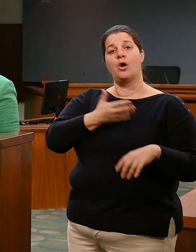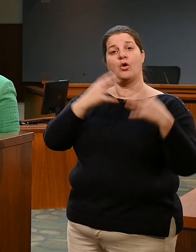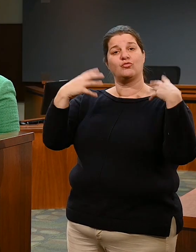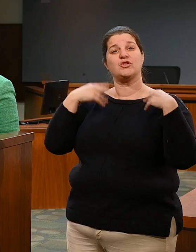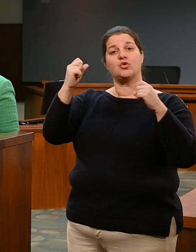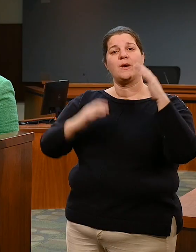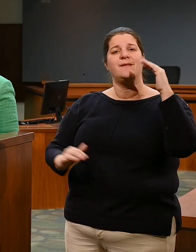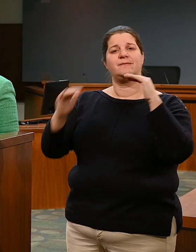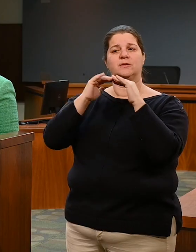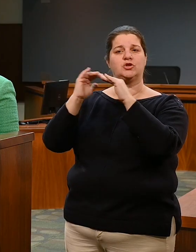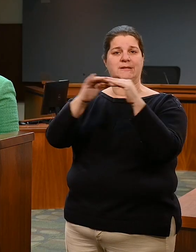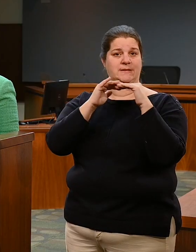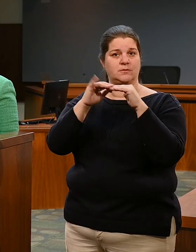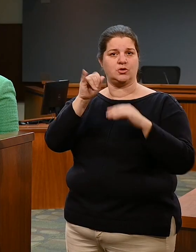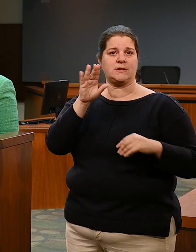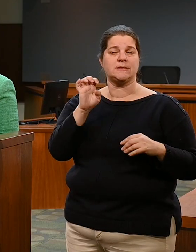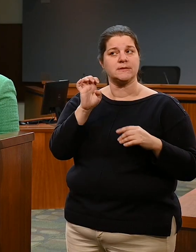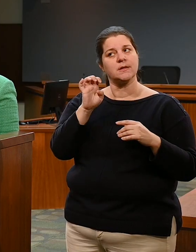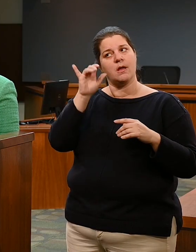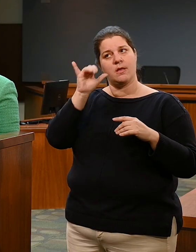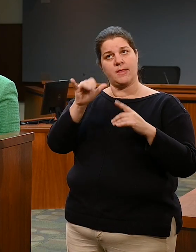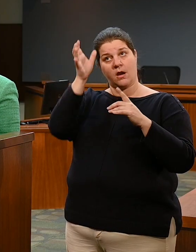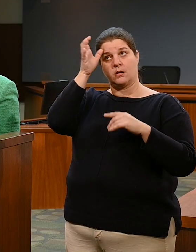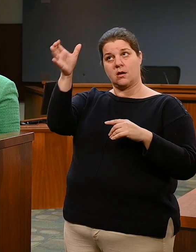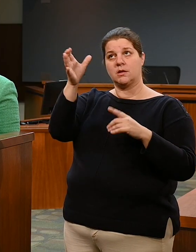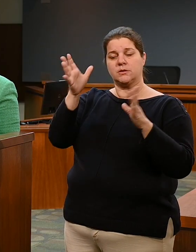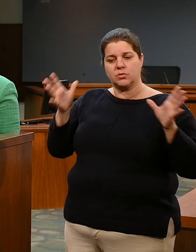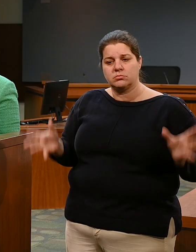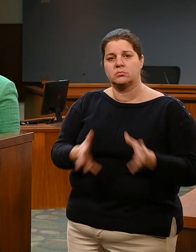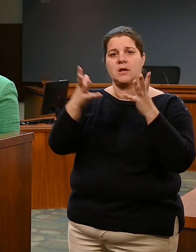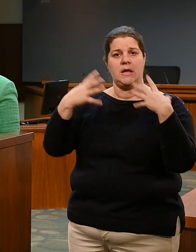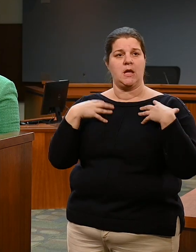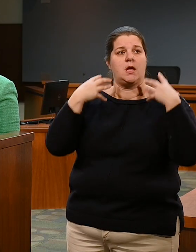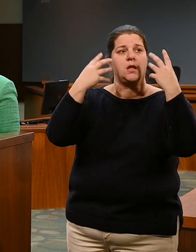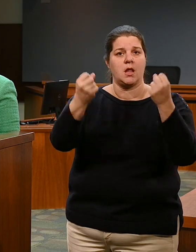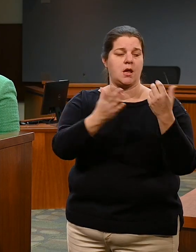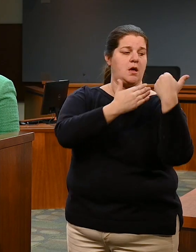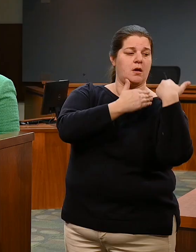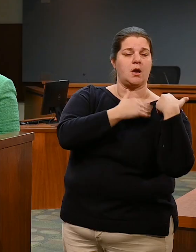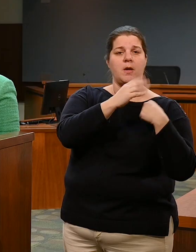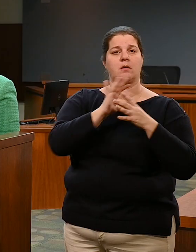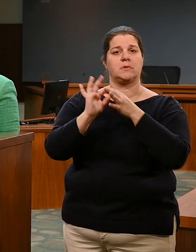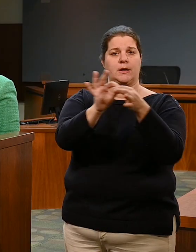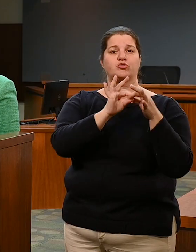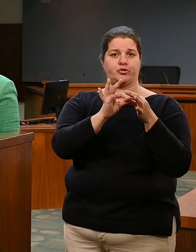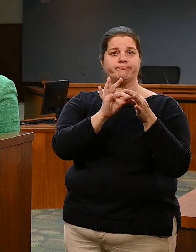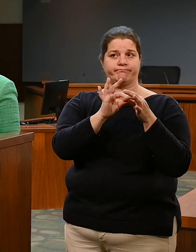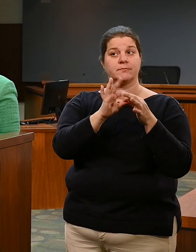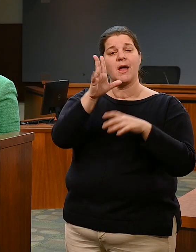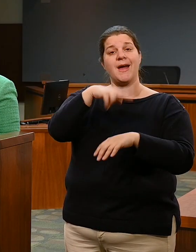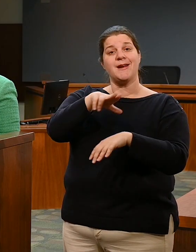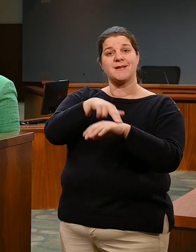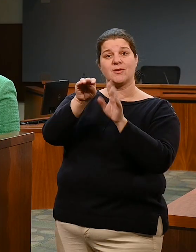principles that emphasize accountability, healing, and community connection. National models